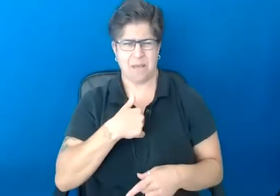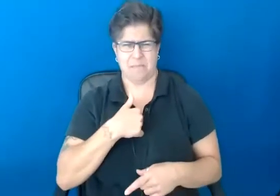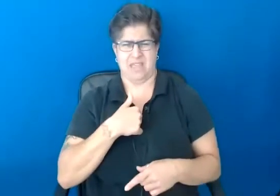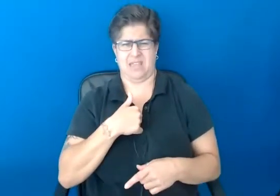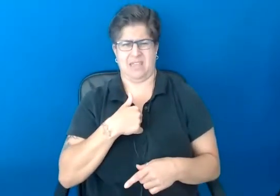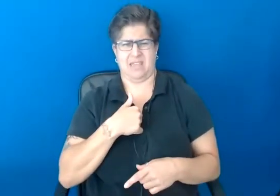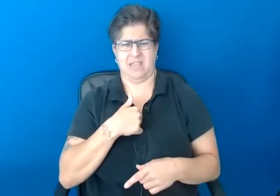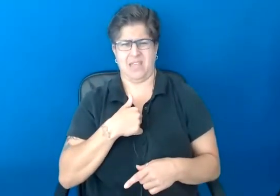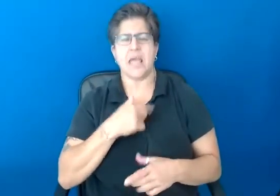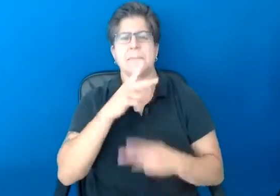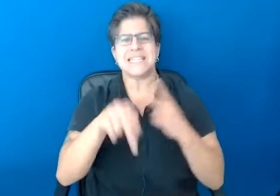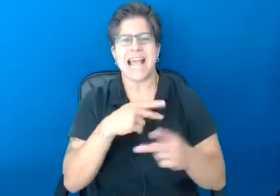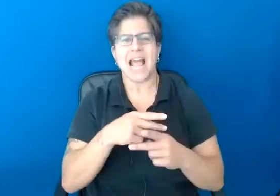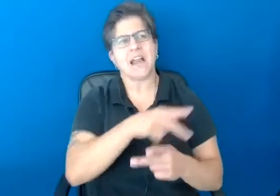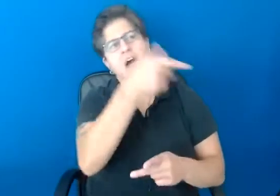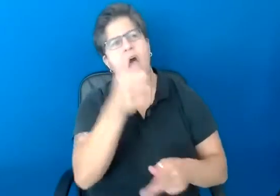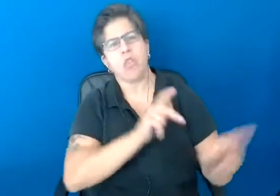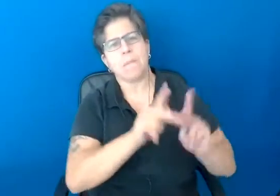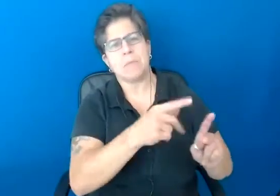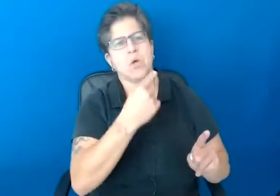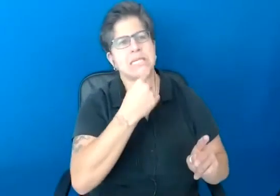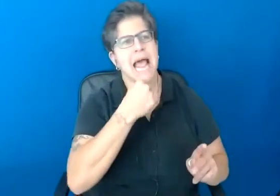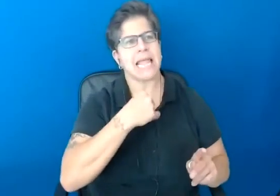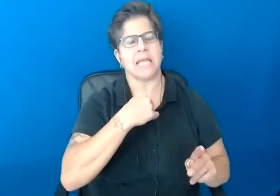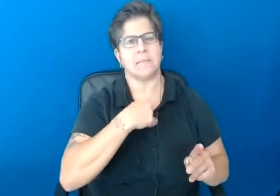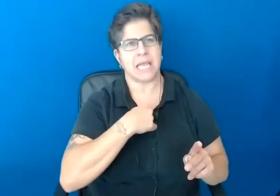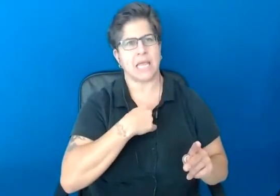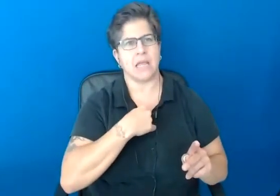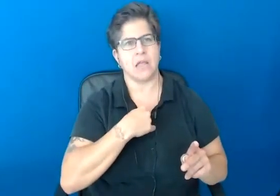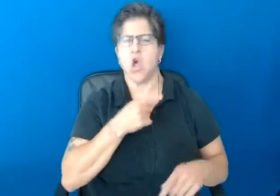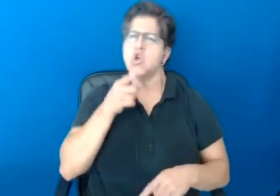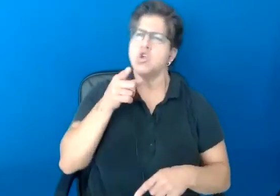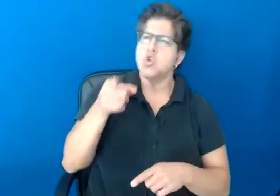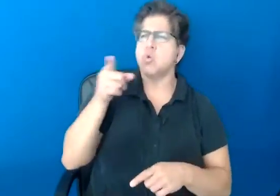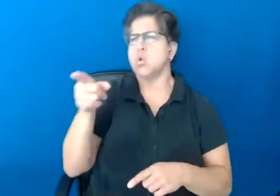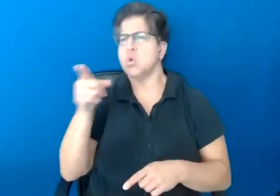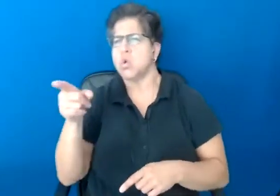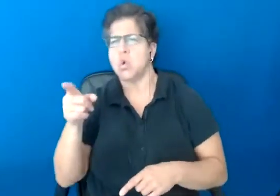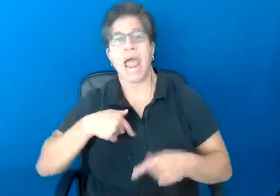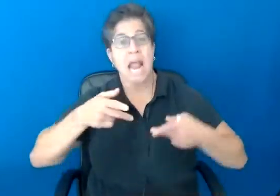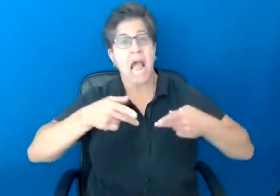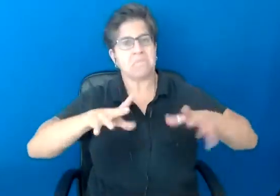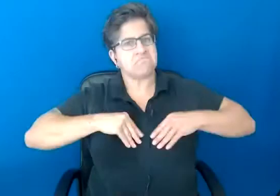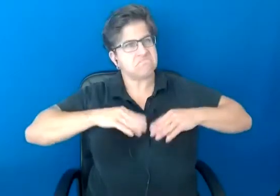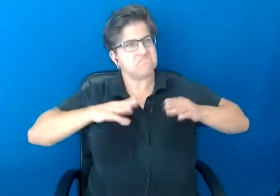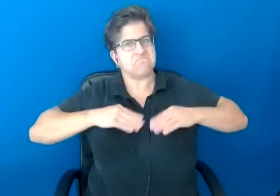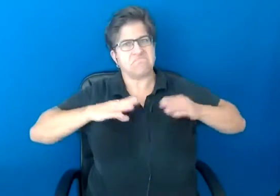be defined by someone else. And not just my husband, but sometimes by my culture, sometimes by a lot of